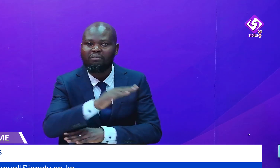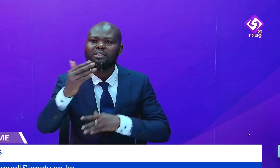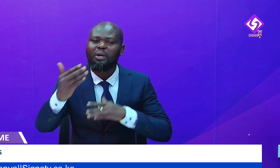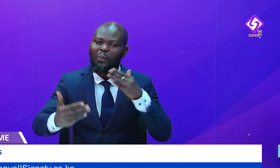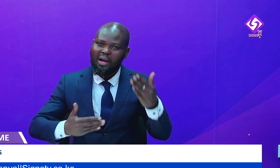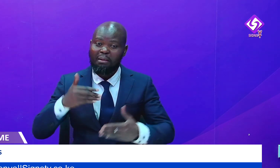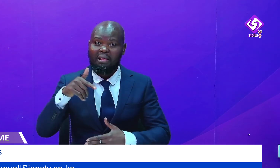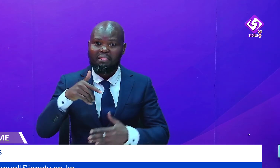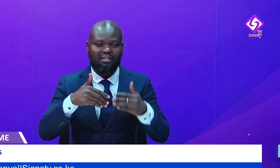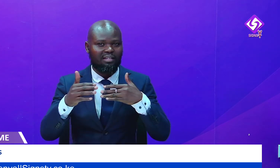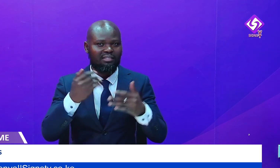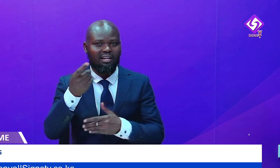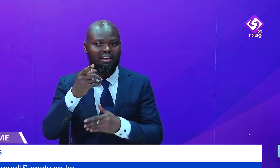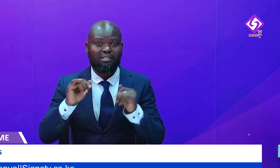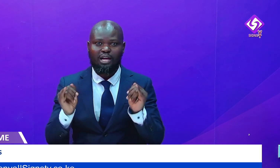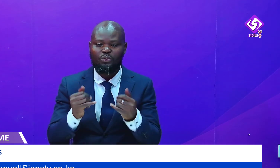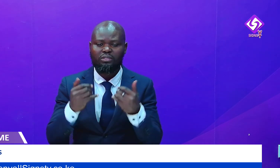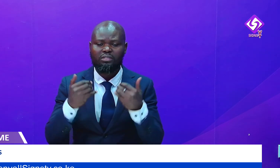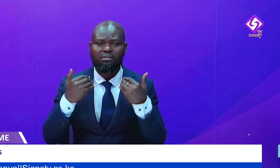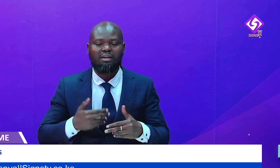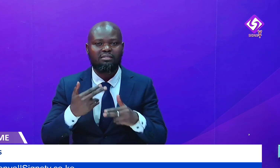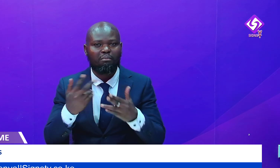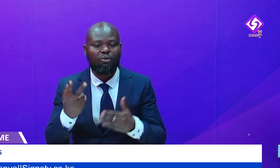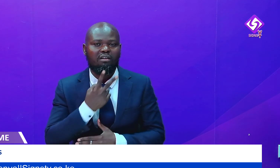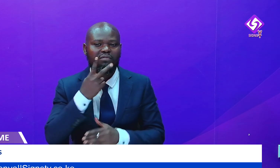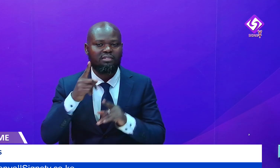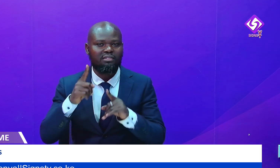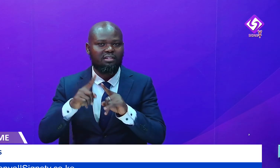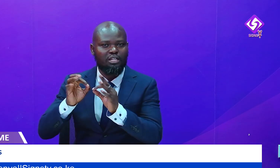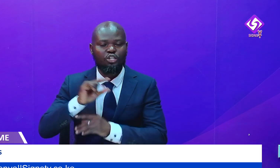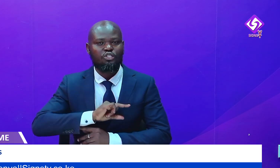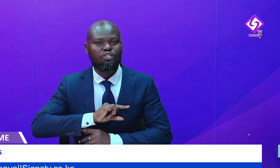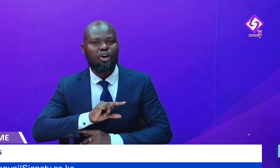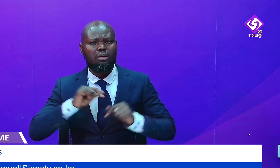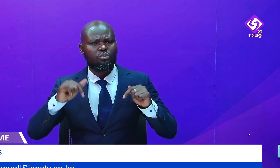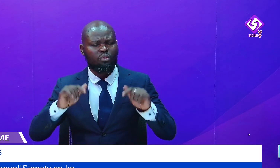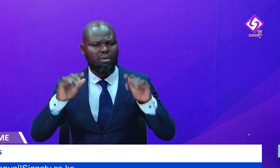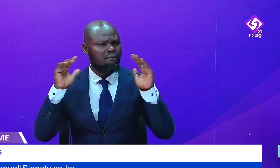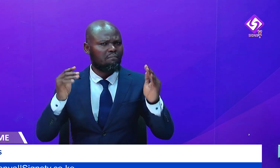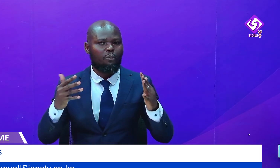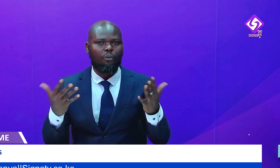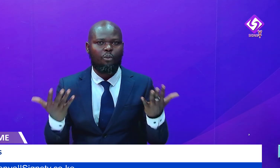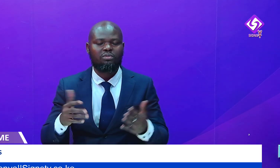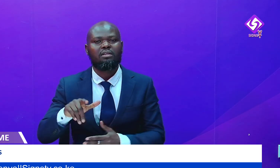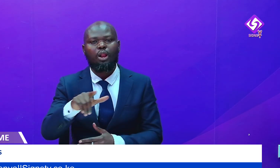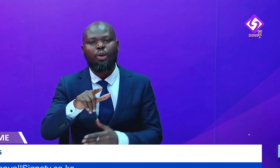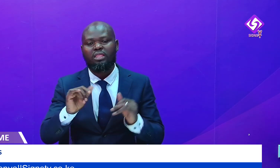Hello, good evening. Welcome to Science TV, 7 p.m. Prime News. I am your host, Elvis Odhiambo, in sign language. The voicing is Gideon